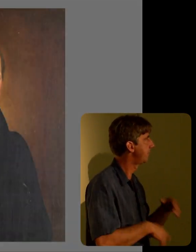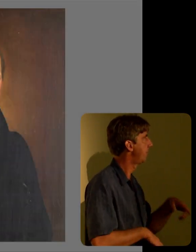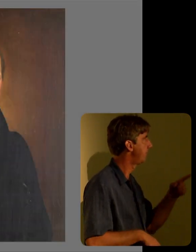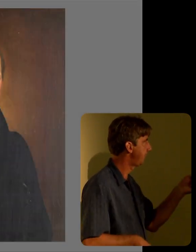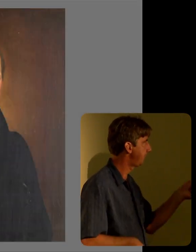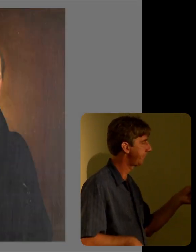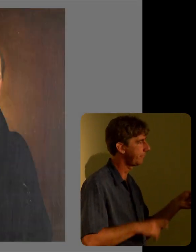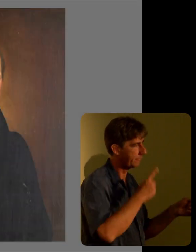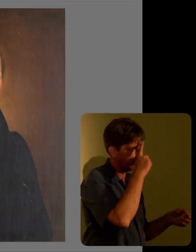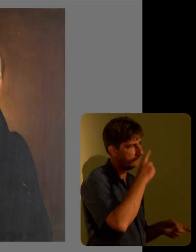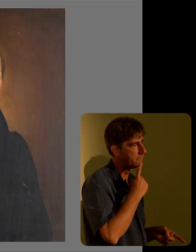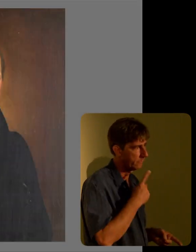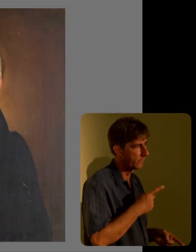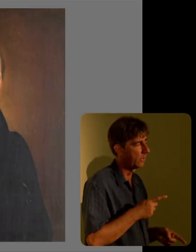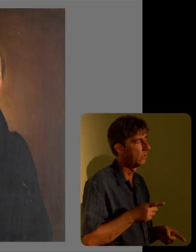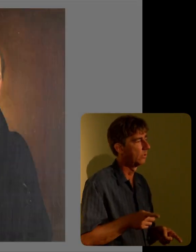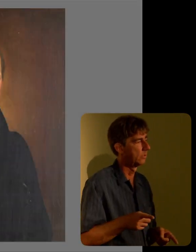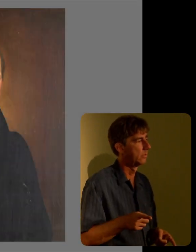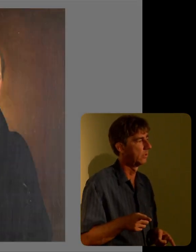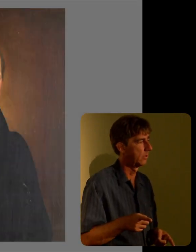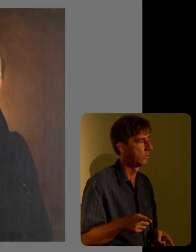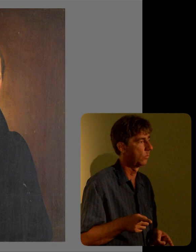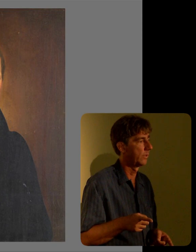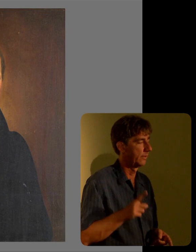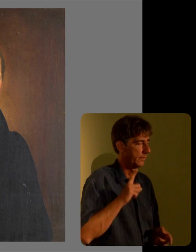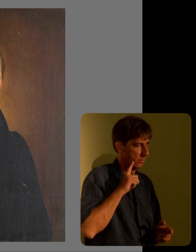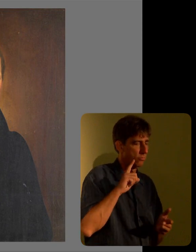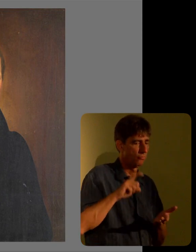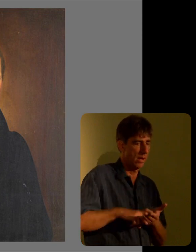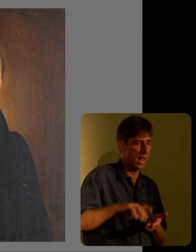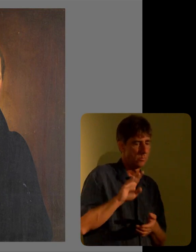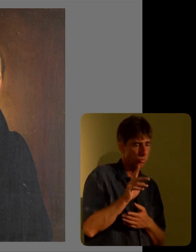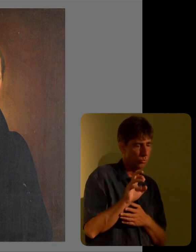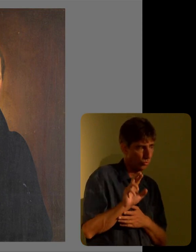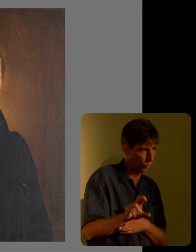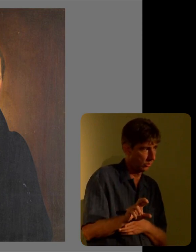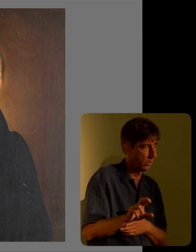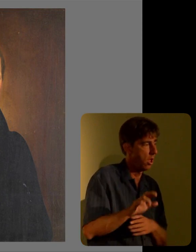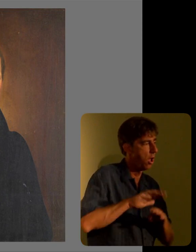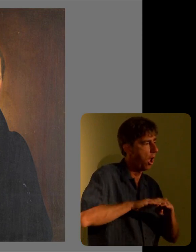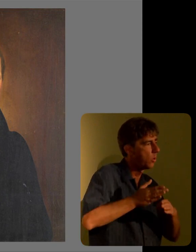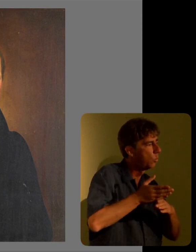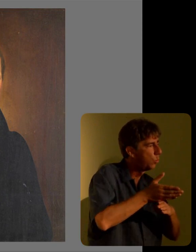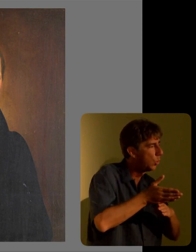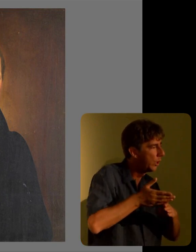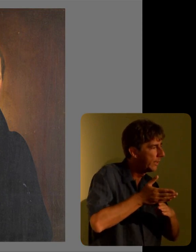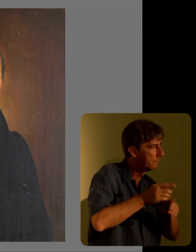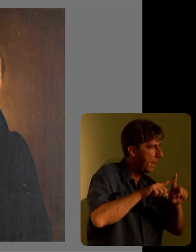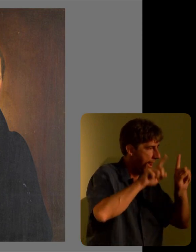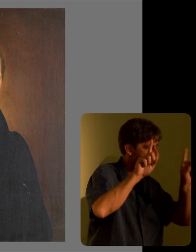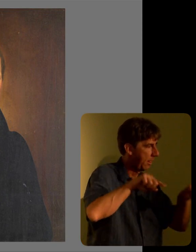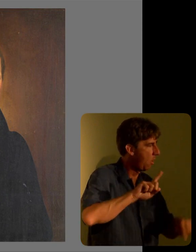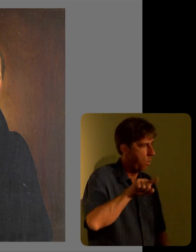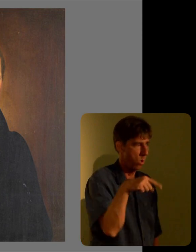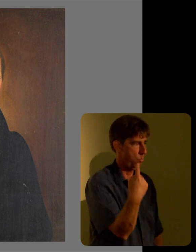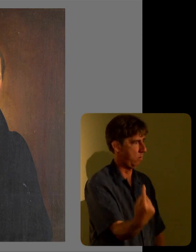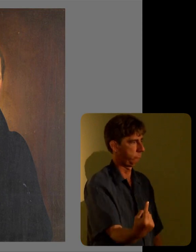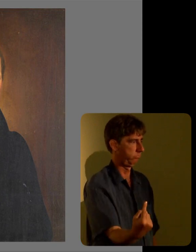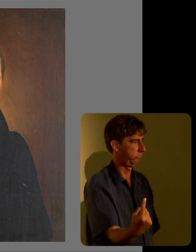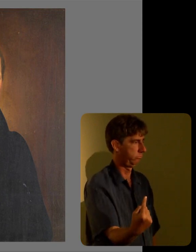that we attributed to Brewster when we did the show. It's the only one that we know of done on a wood panel instead of canvas, but